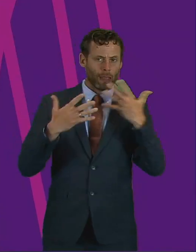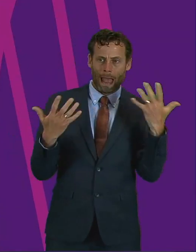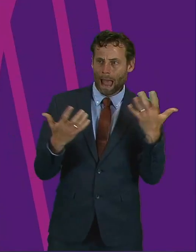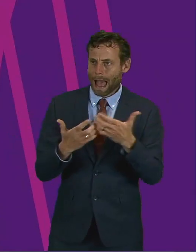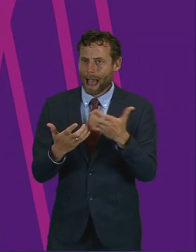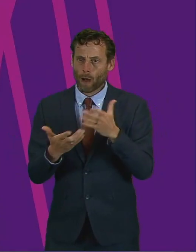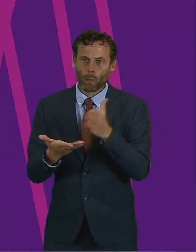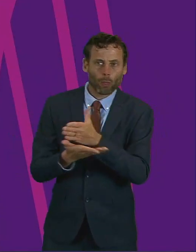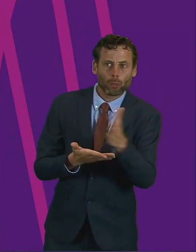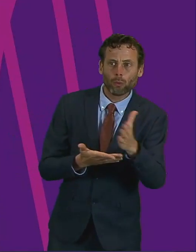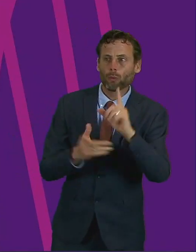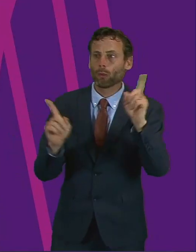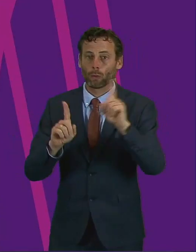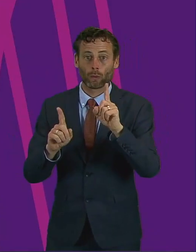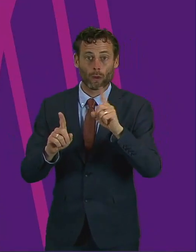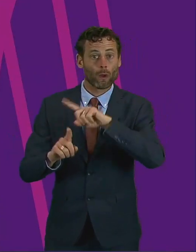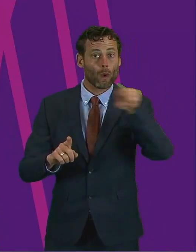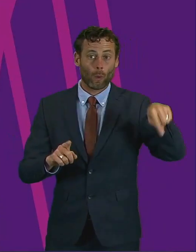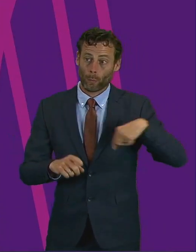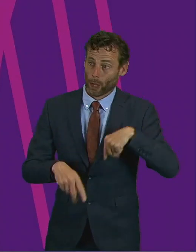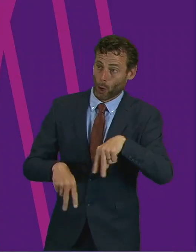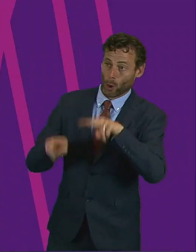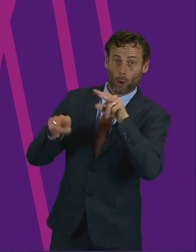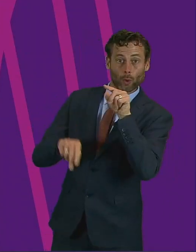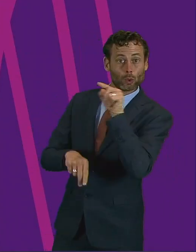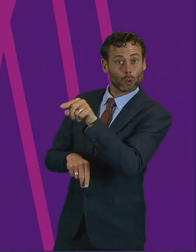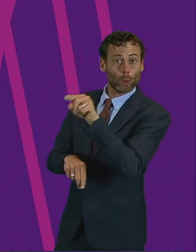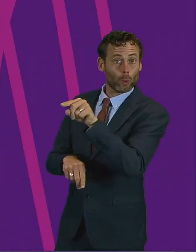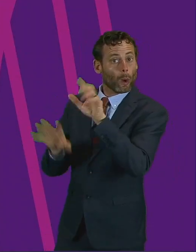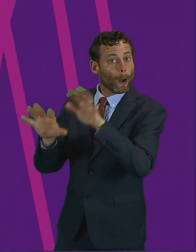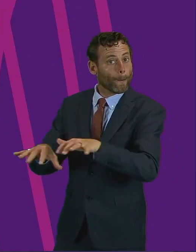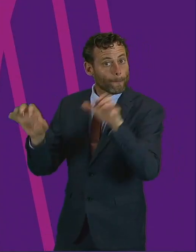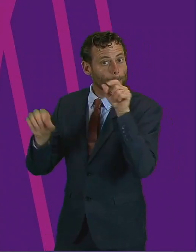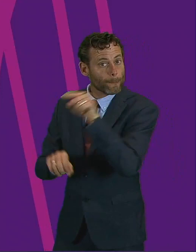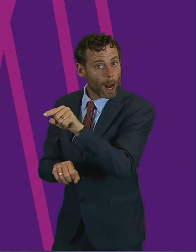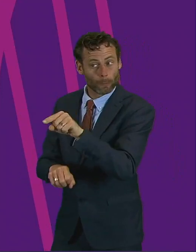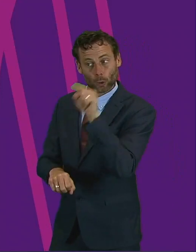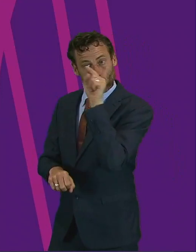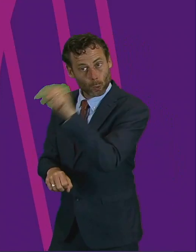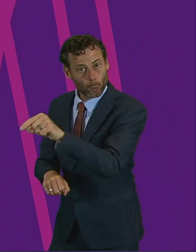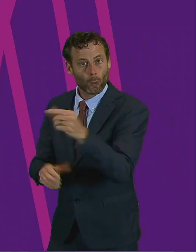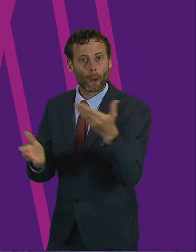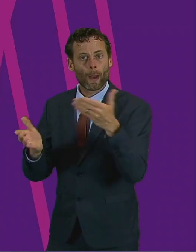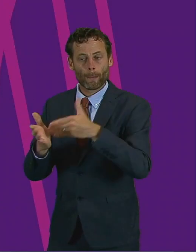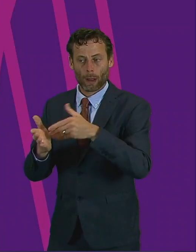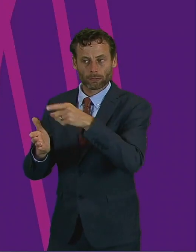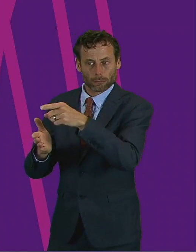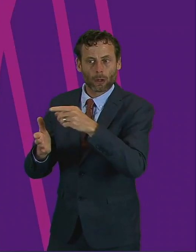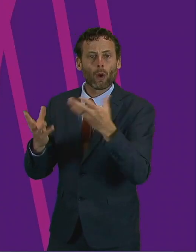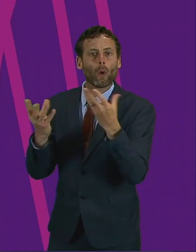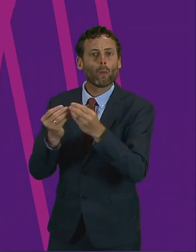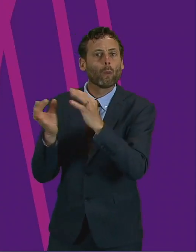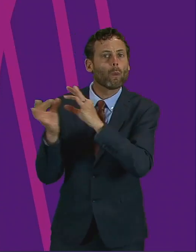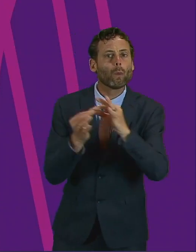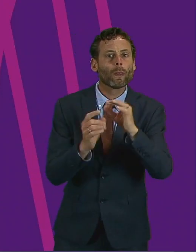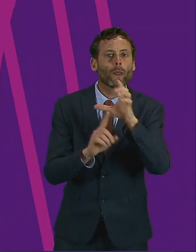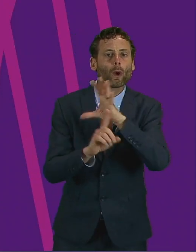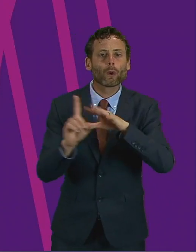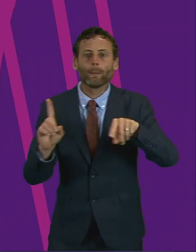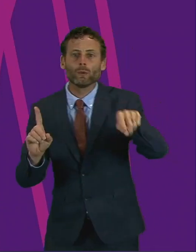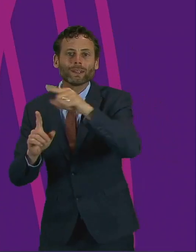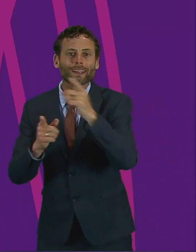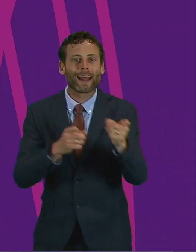strength. It will be you and the leaders of the communities who will have the task of keeping that heart